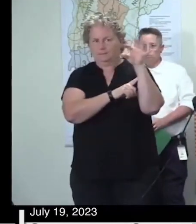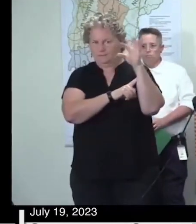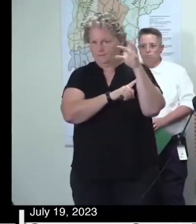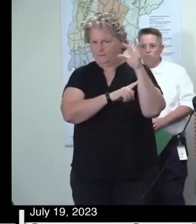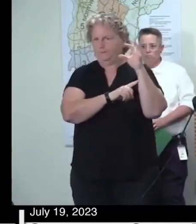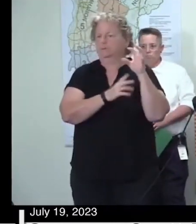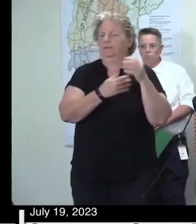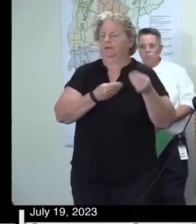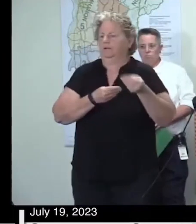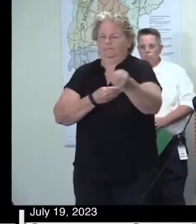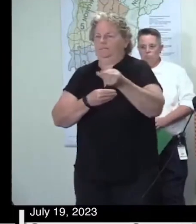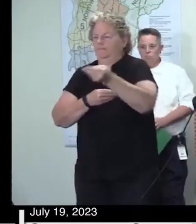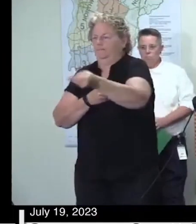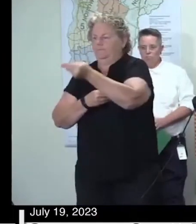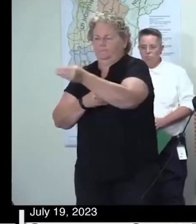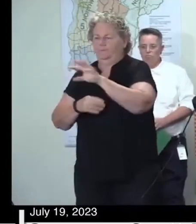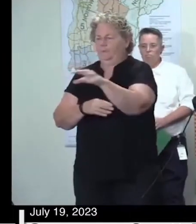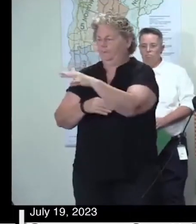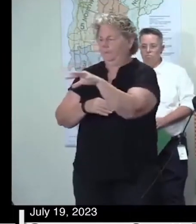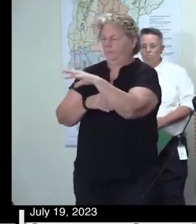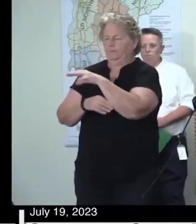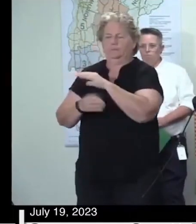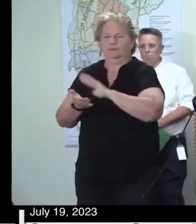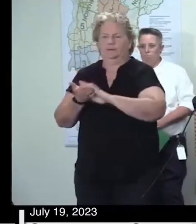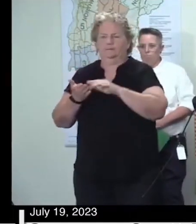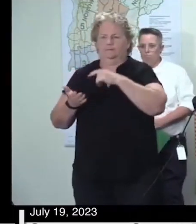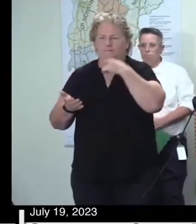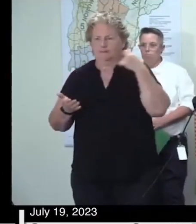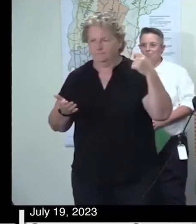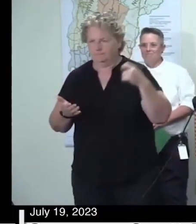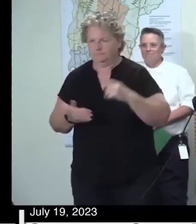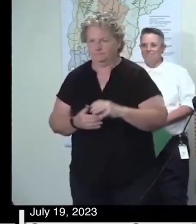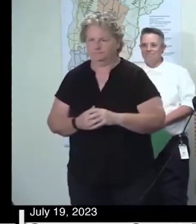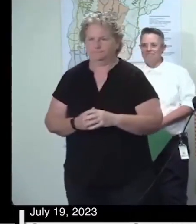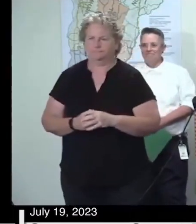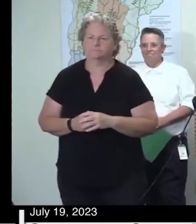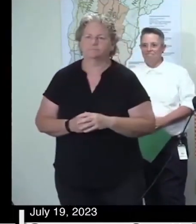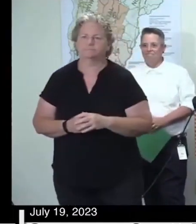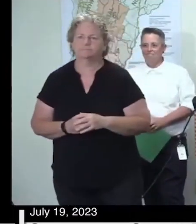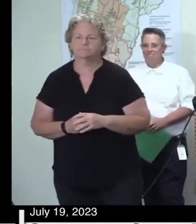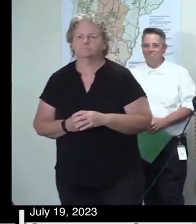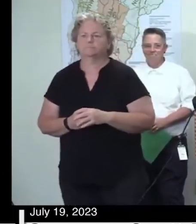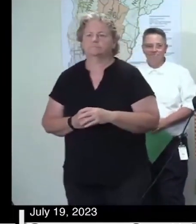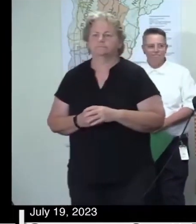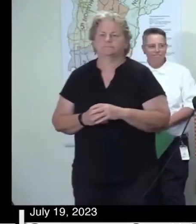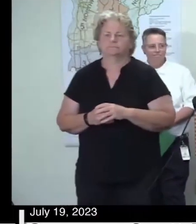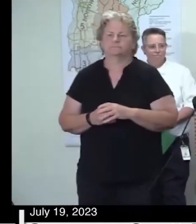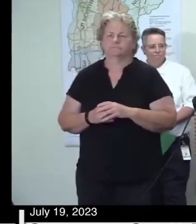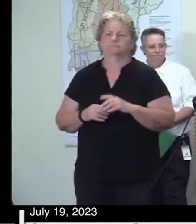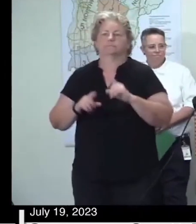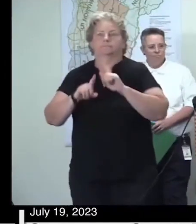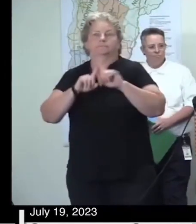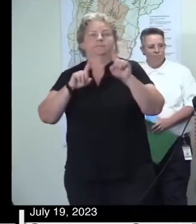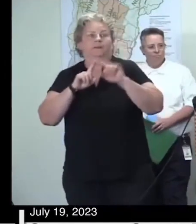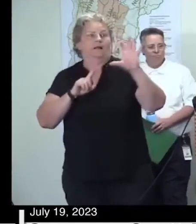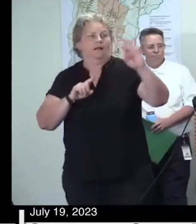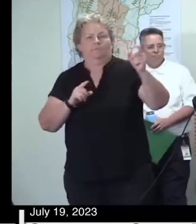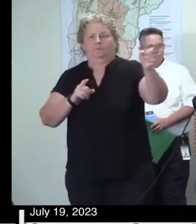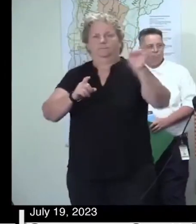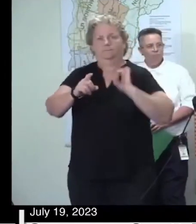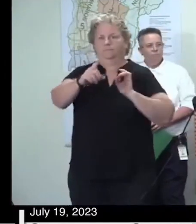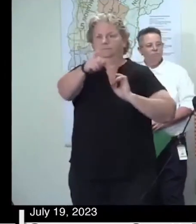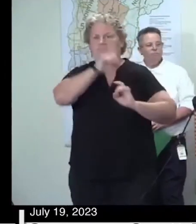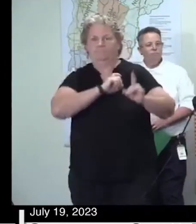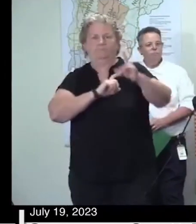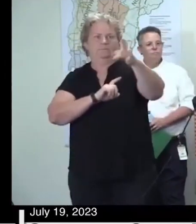there have been more acts of corporate generosity, but they've only allotted me so much time today. I've been inspired by many stories